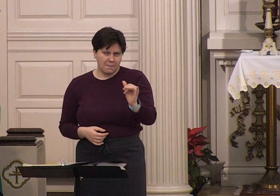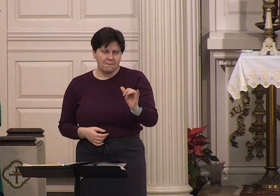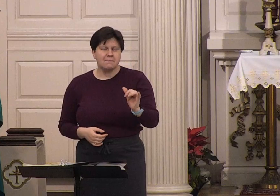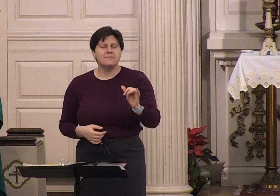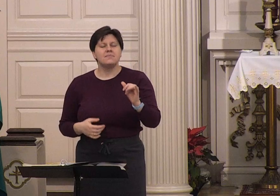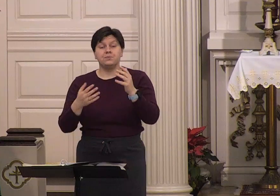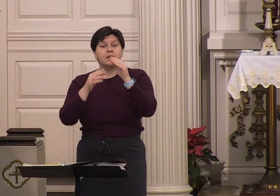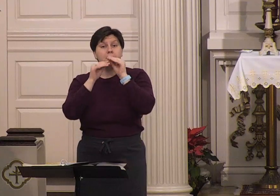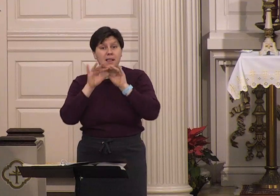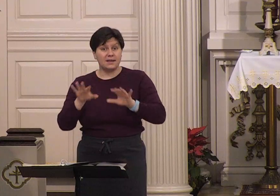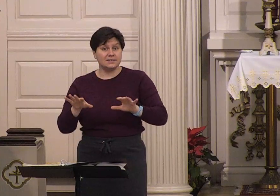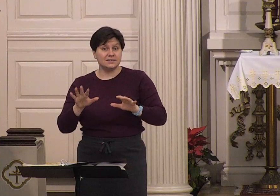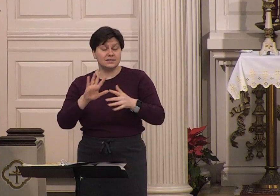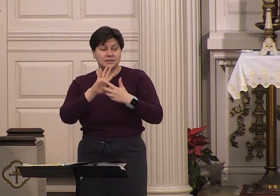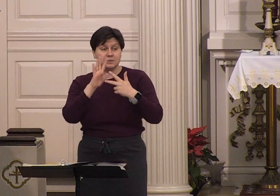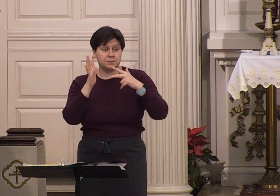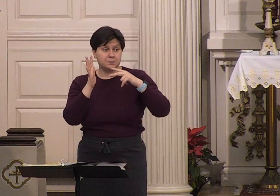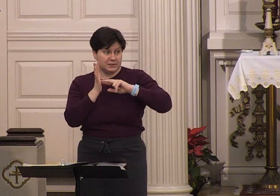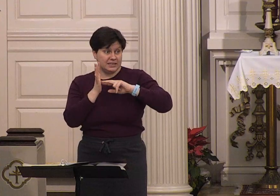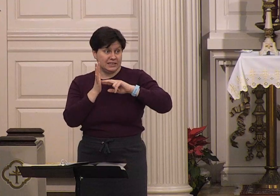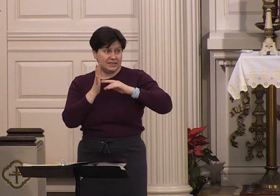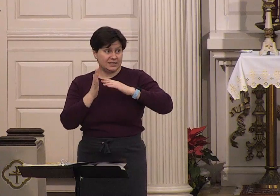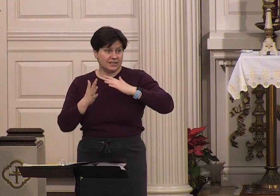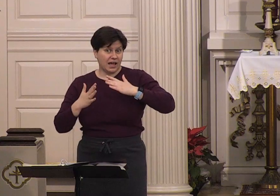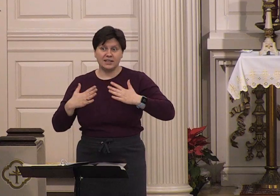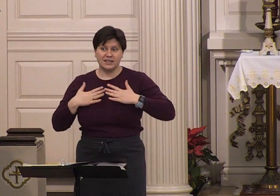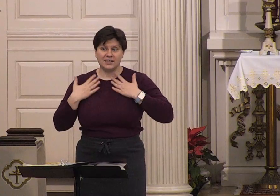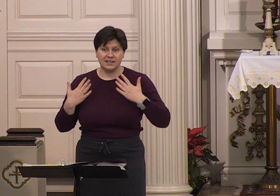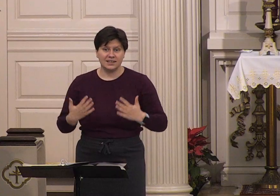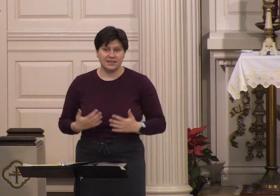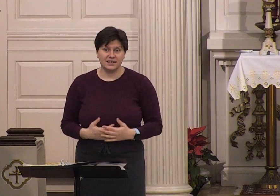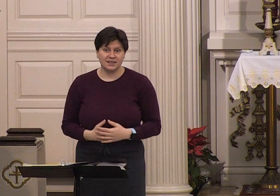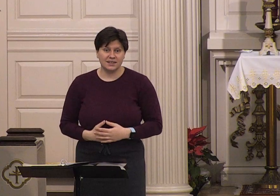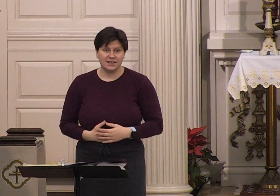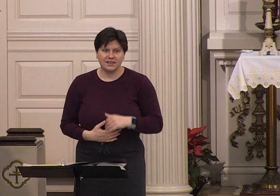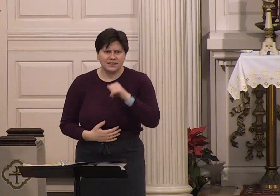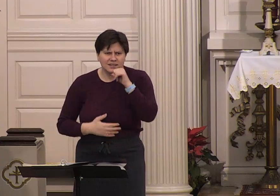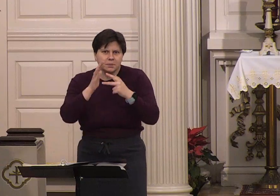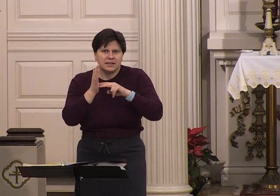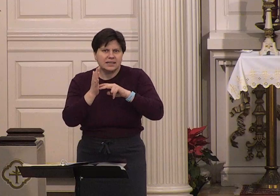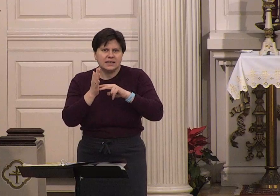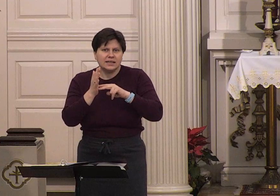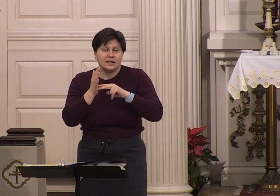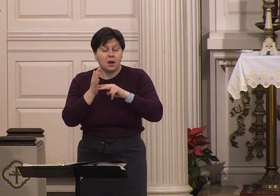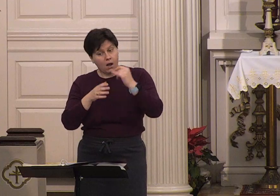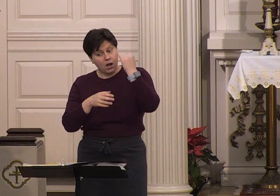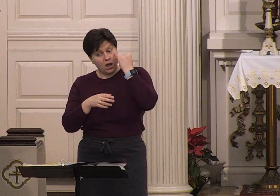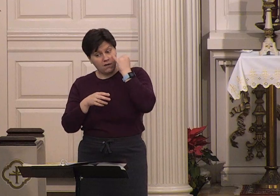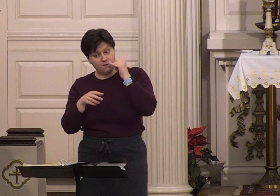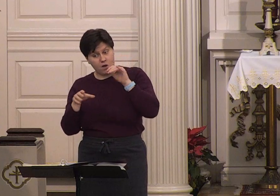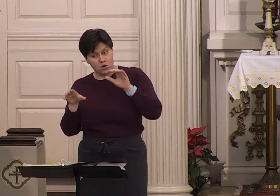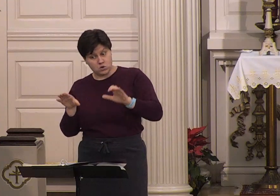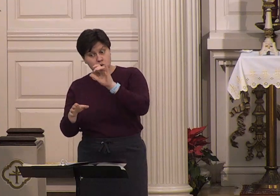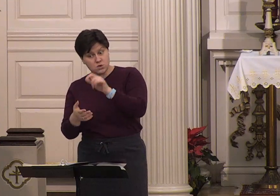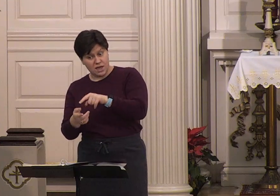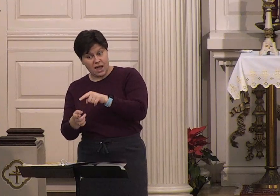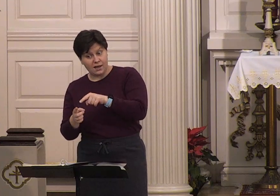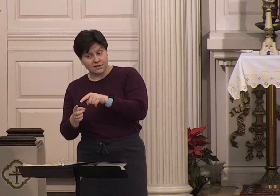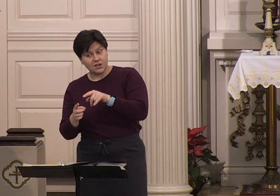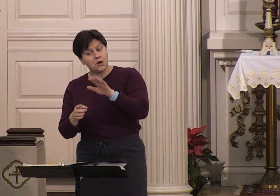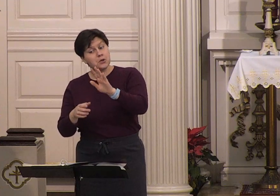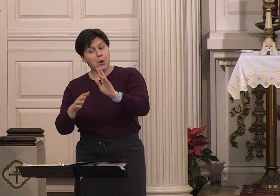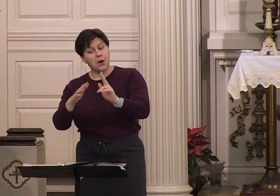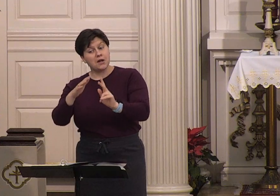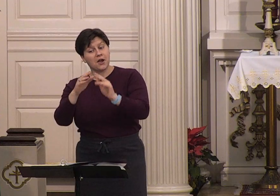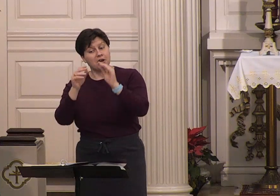means happy. It doesn't mean if you do this, your kindergarten teacher will give you a gold